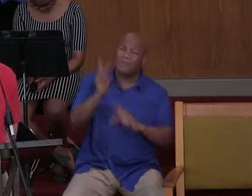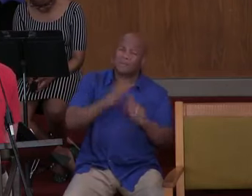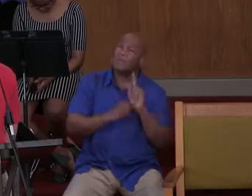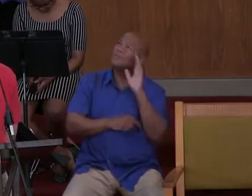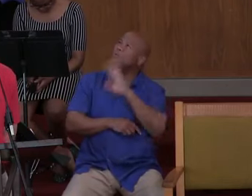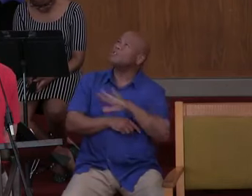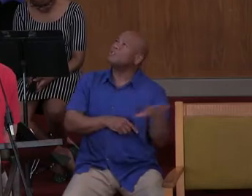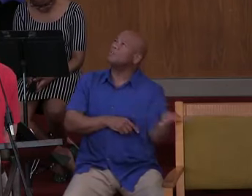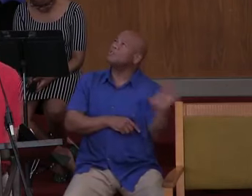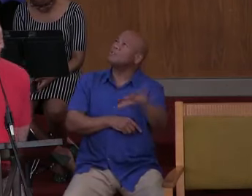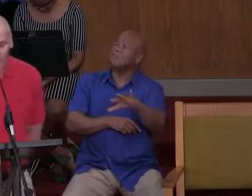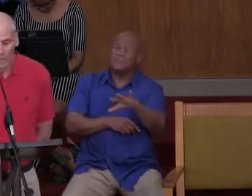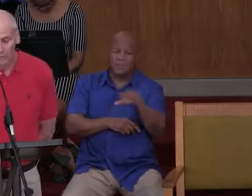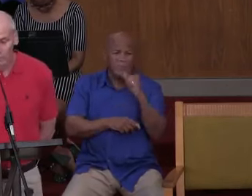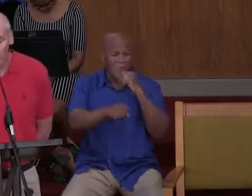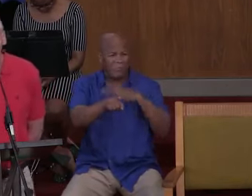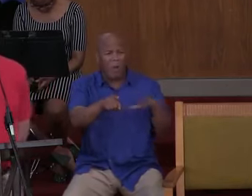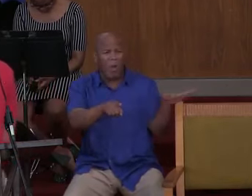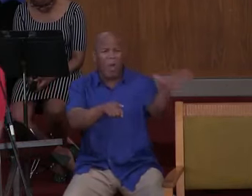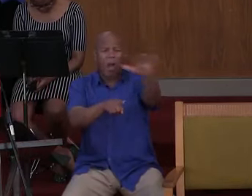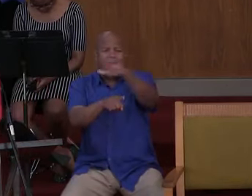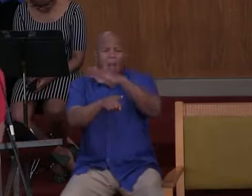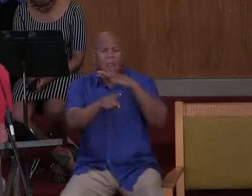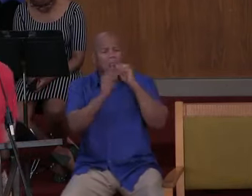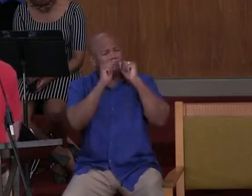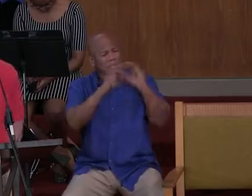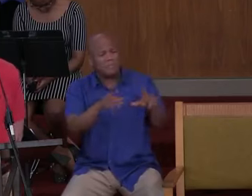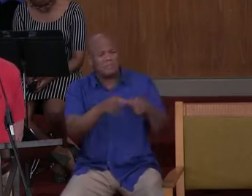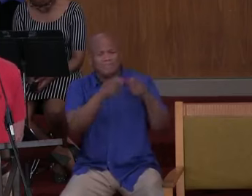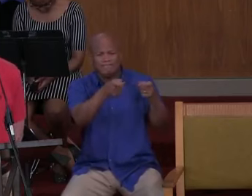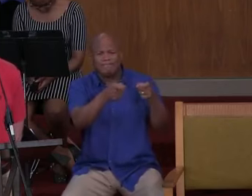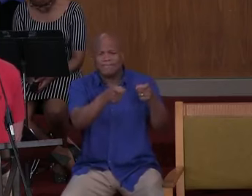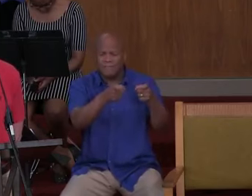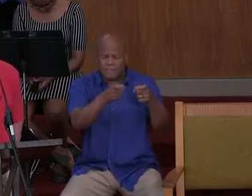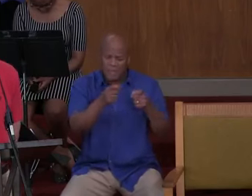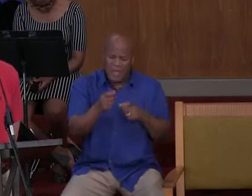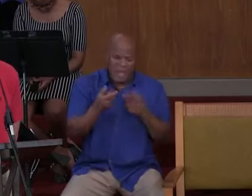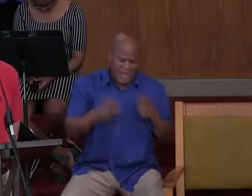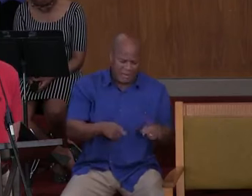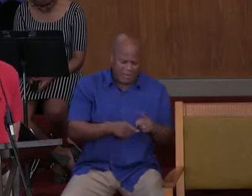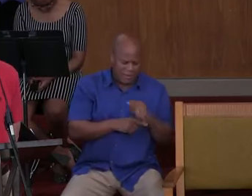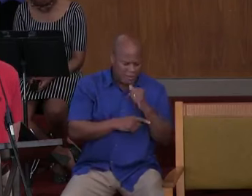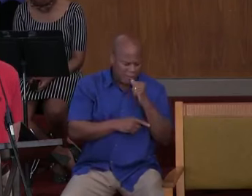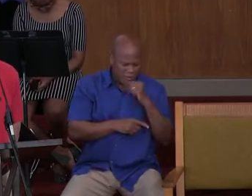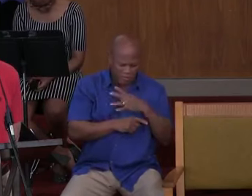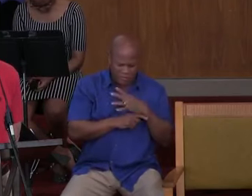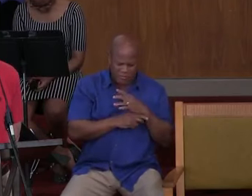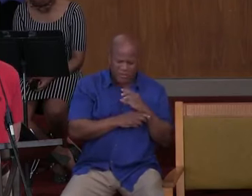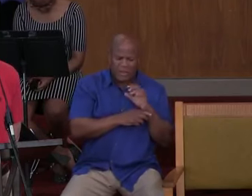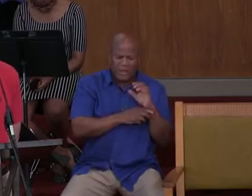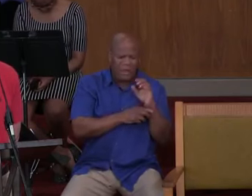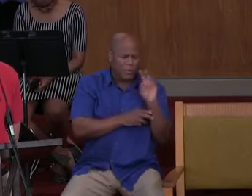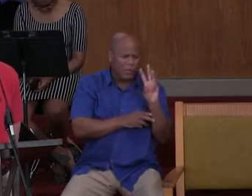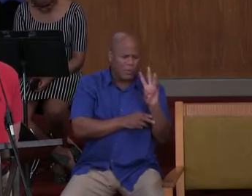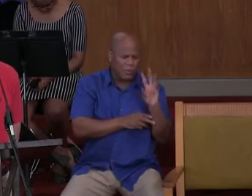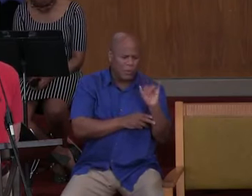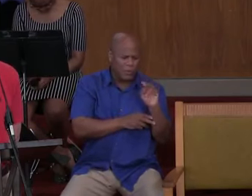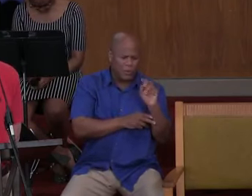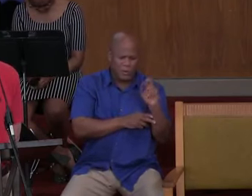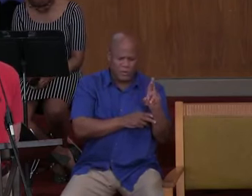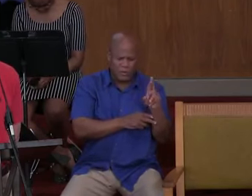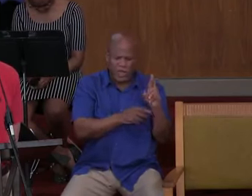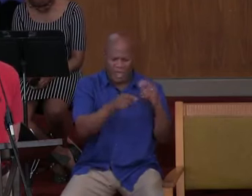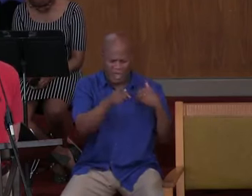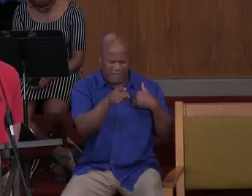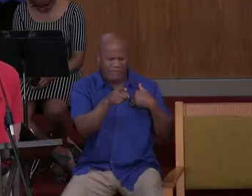for their blessings, Lord. Lord, we pray for Winter, who has a COVID virus and is at home, Lord.